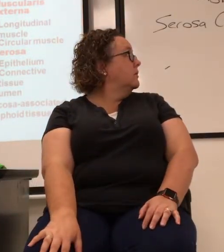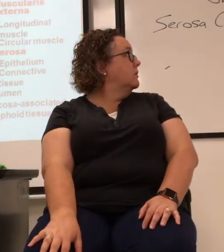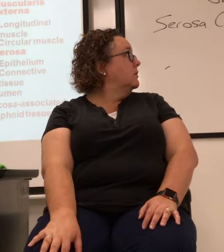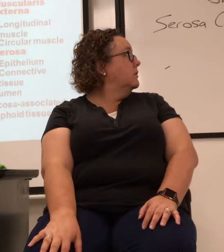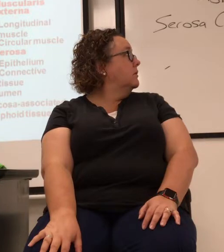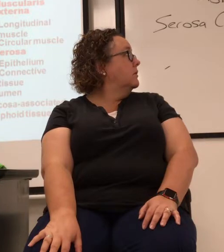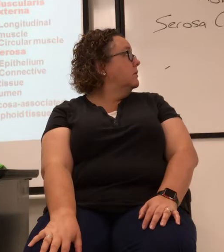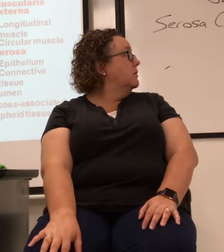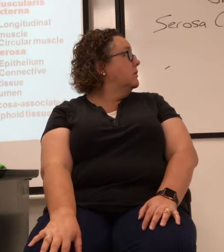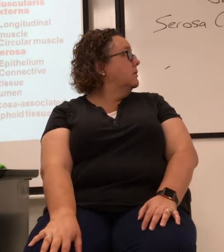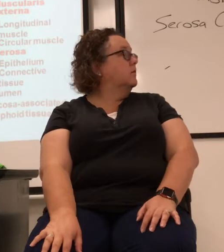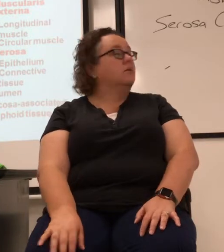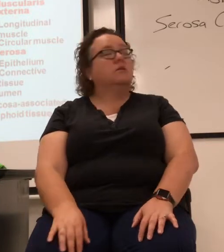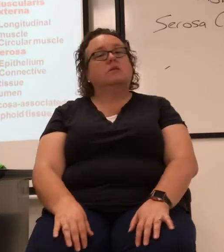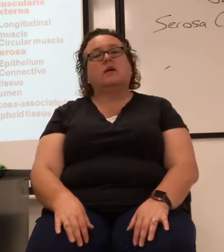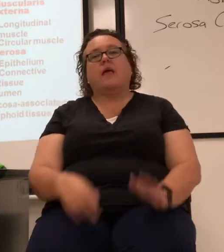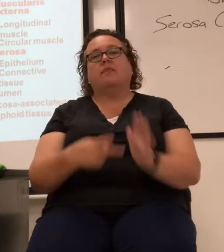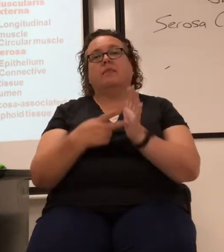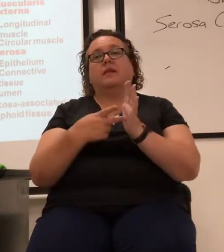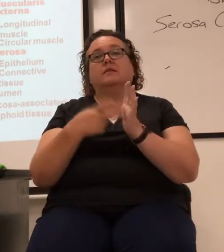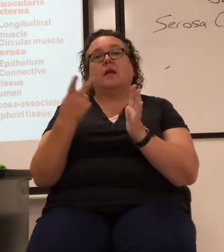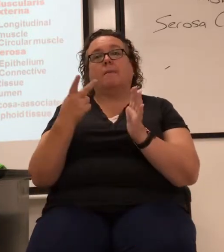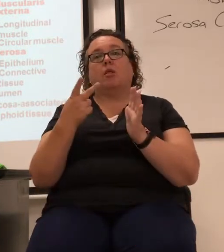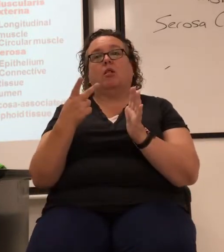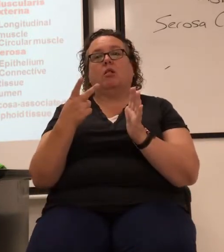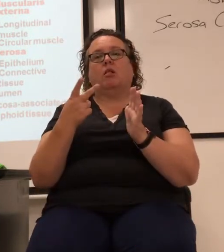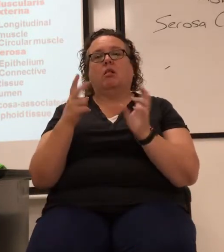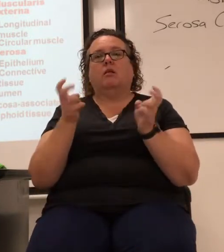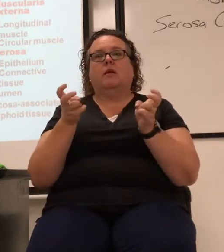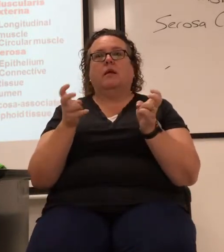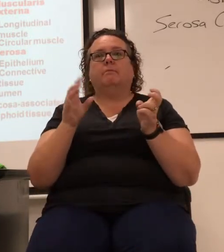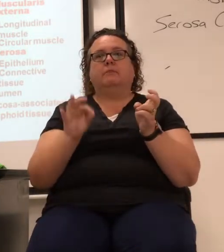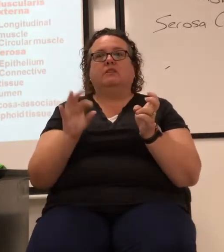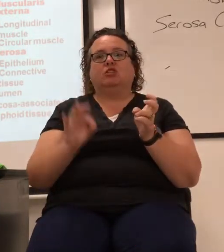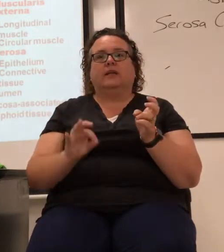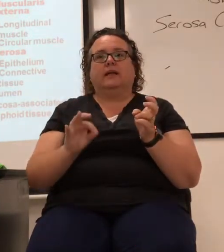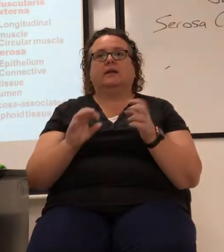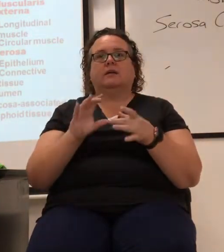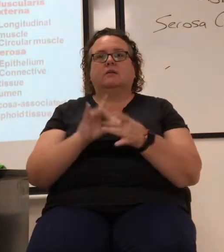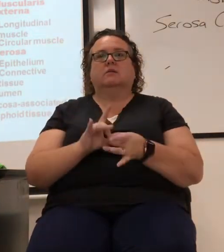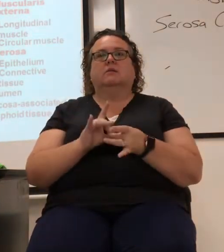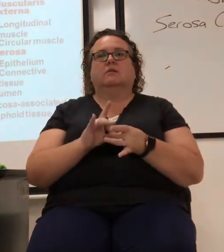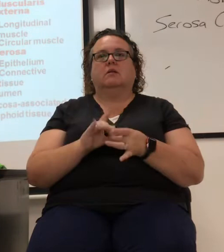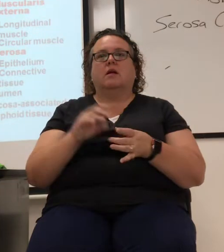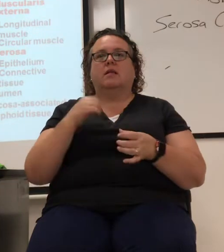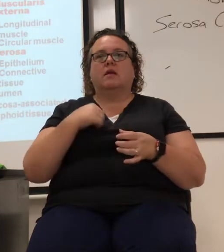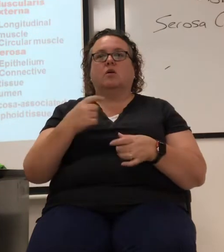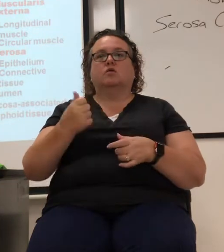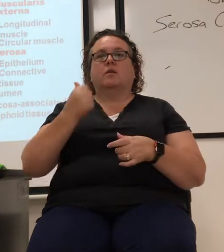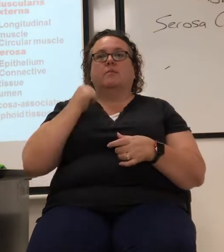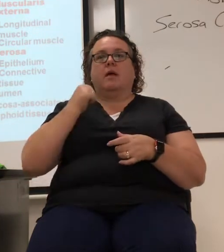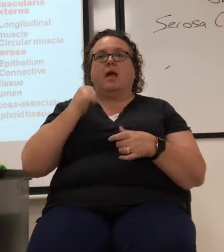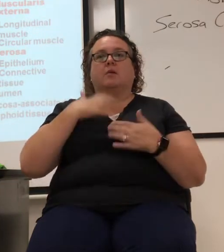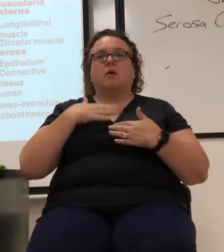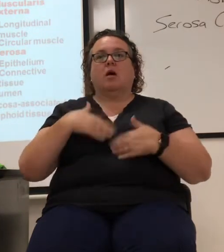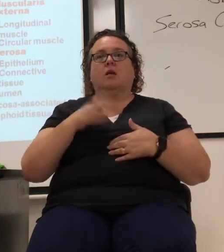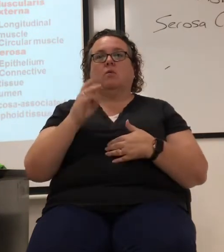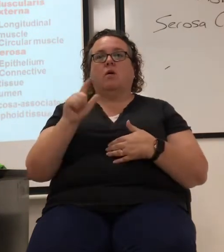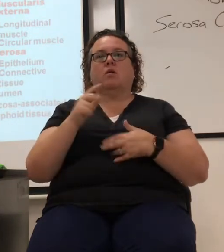And the double pinching of serosa that goes to the back body wall is called